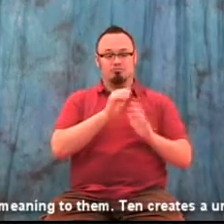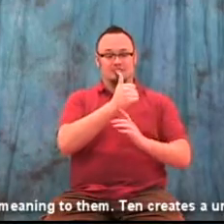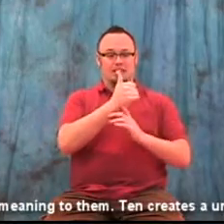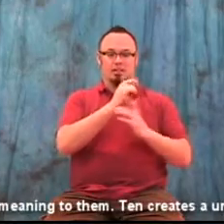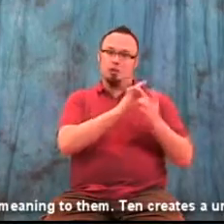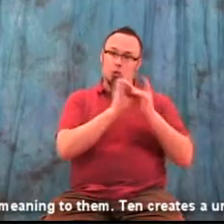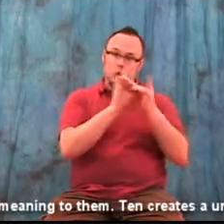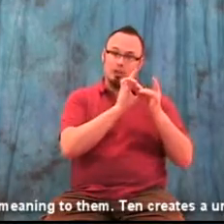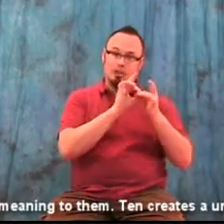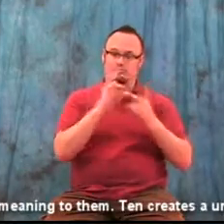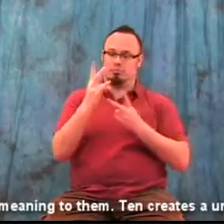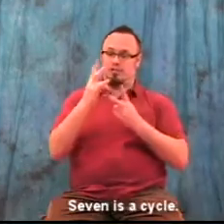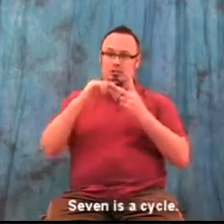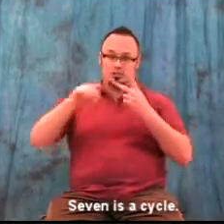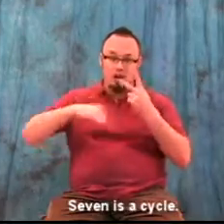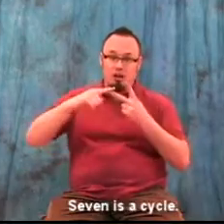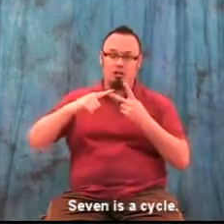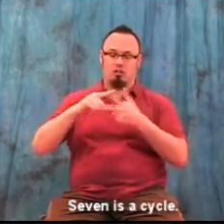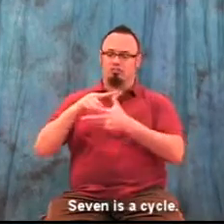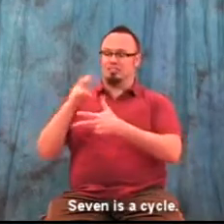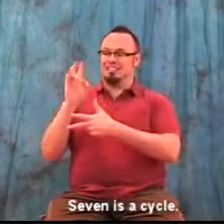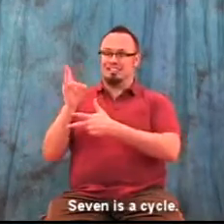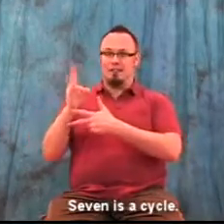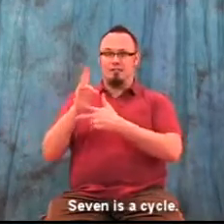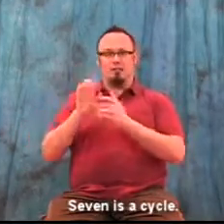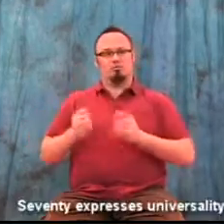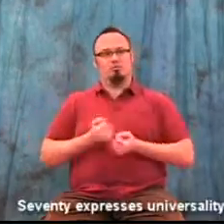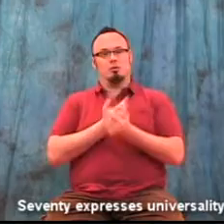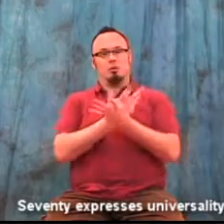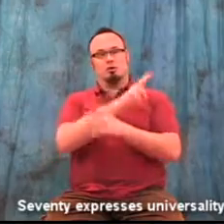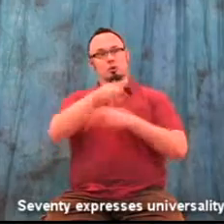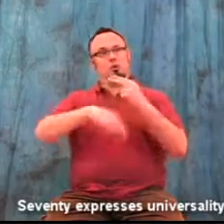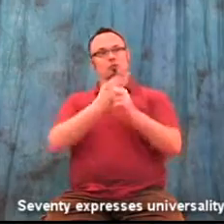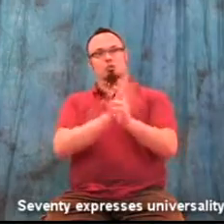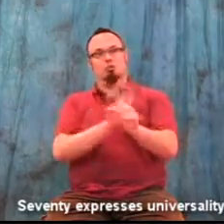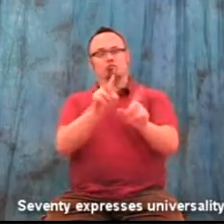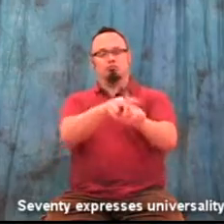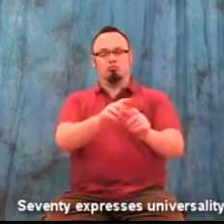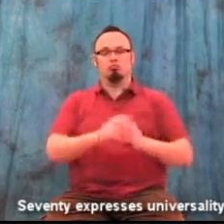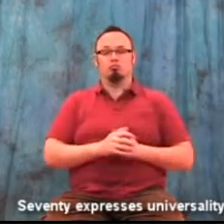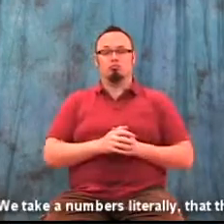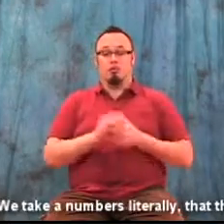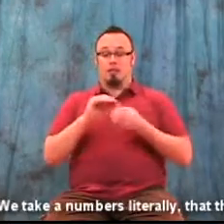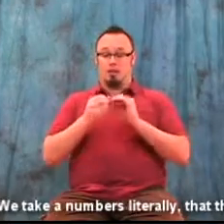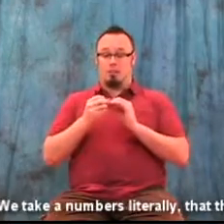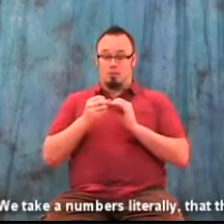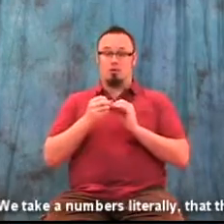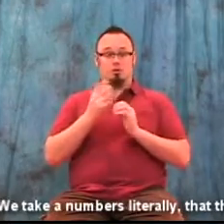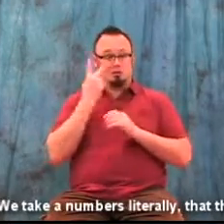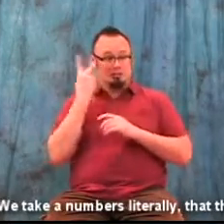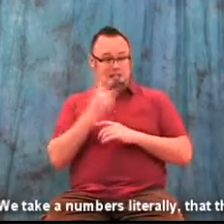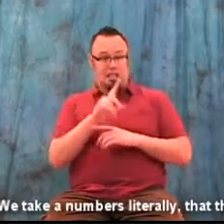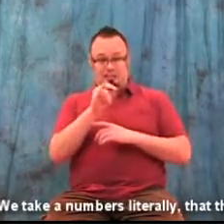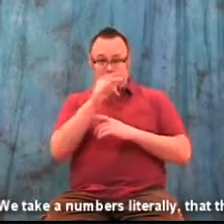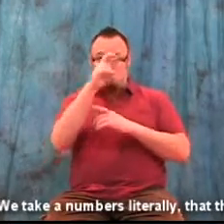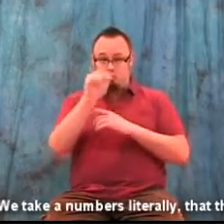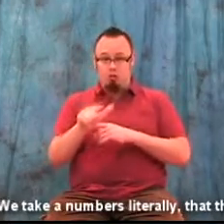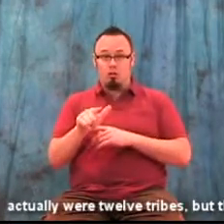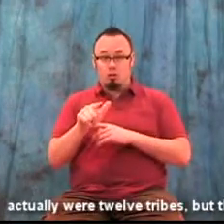is a cycle. 70 expresses universality. We take the numbers literally, that there actually